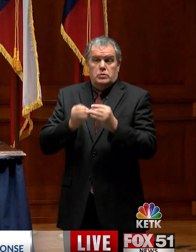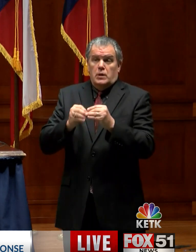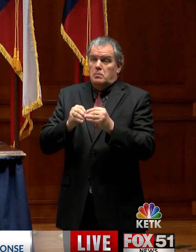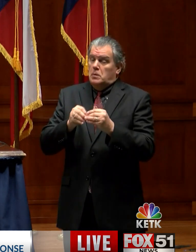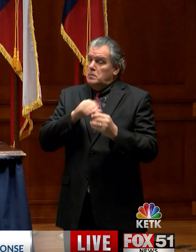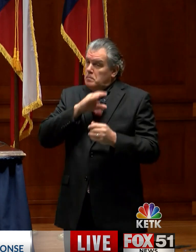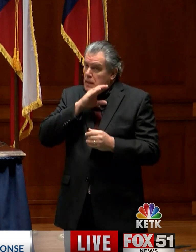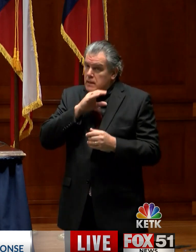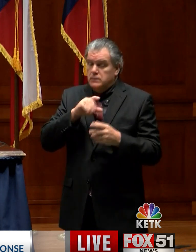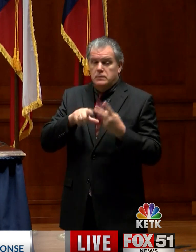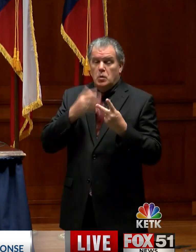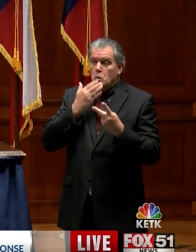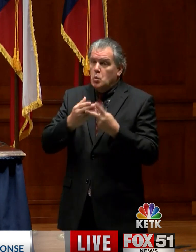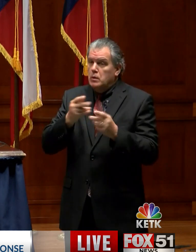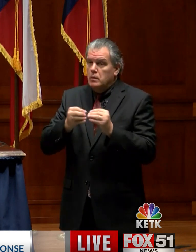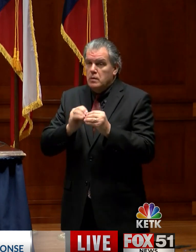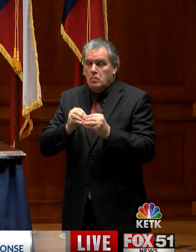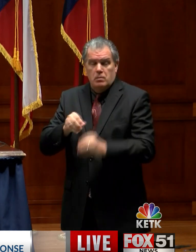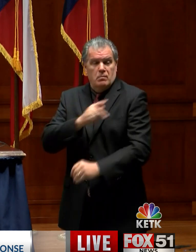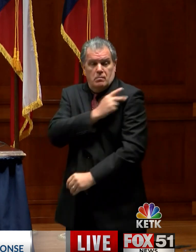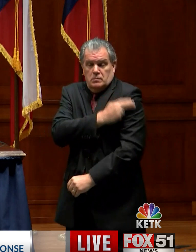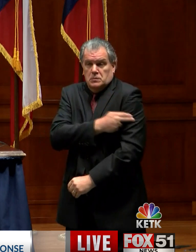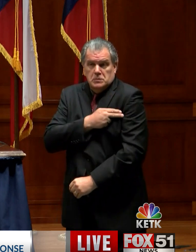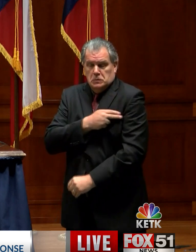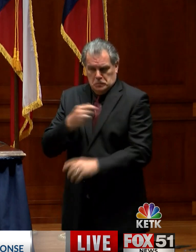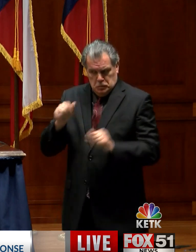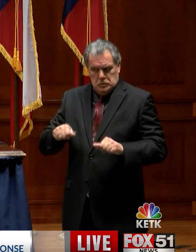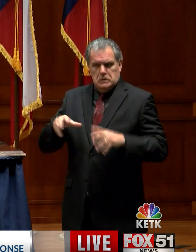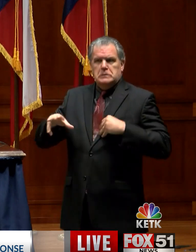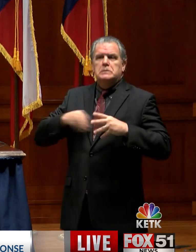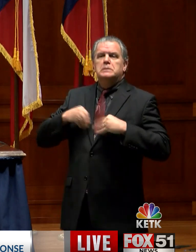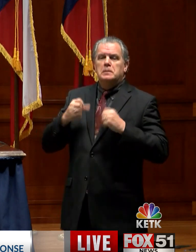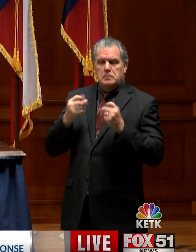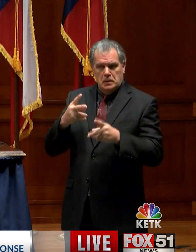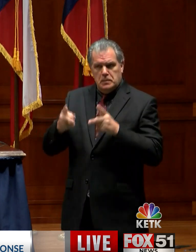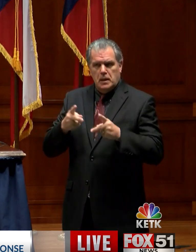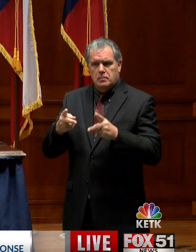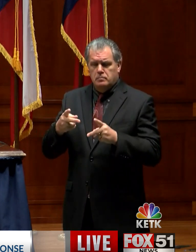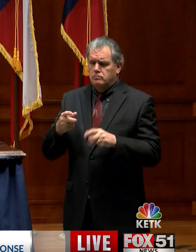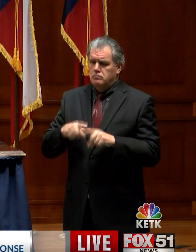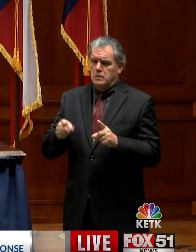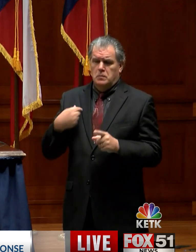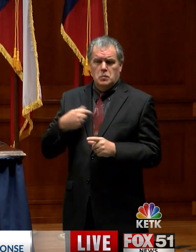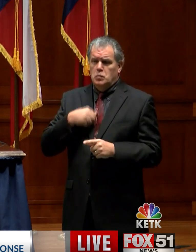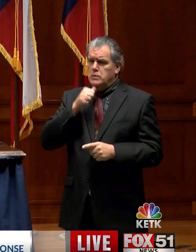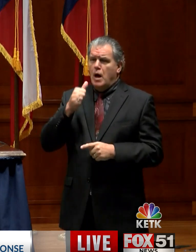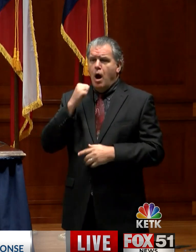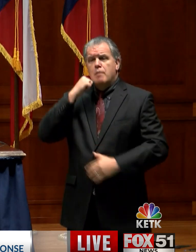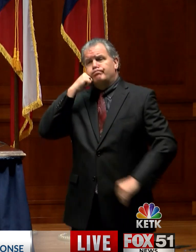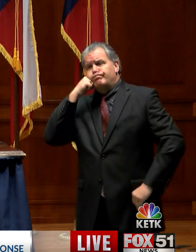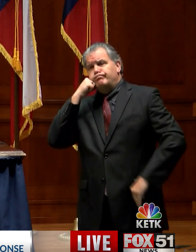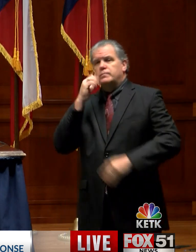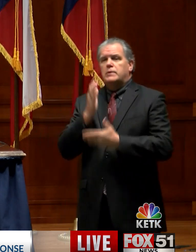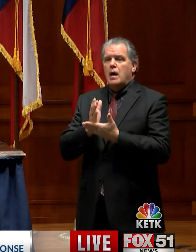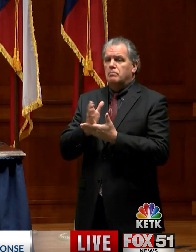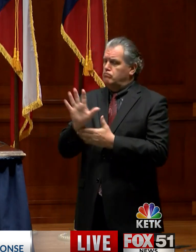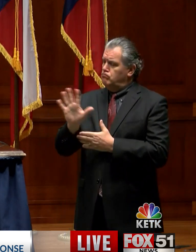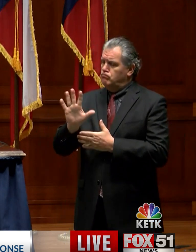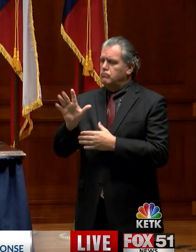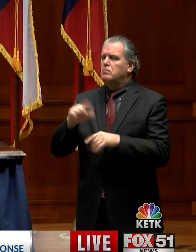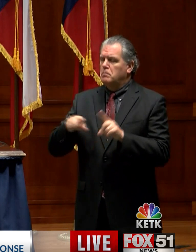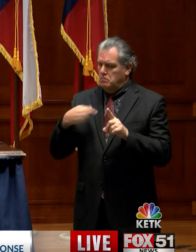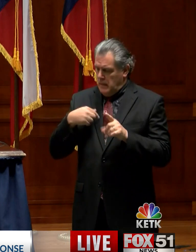ability to absorb any number of increasing cases at this time. We're not stopping with that, though. I continue to work with my team